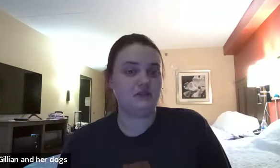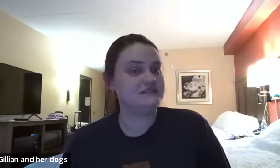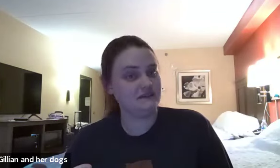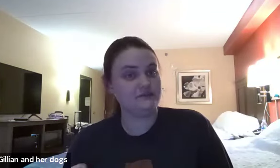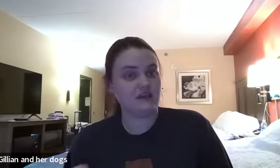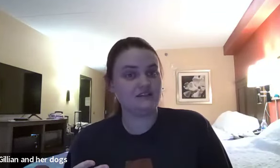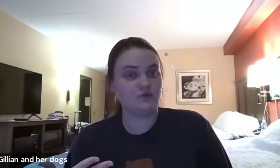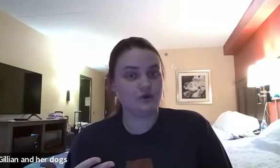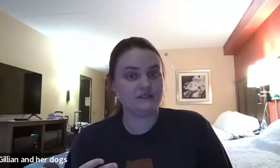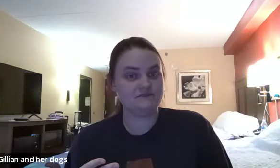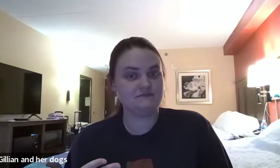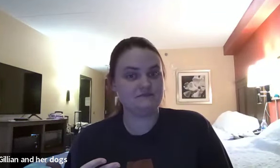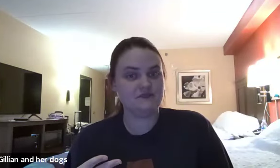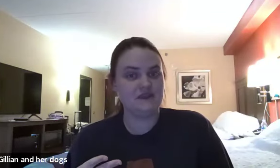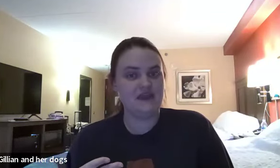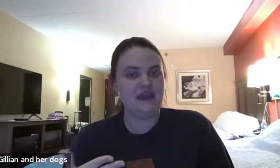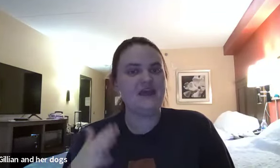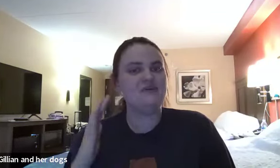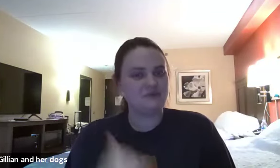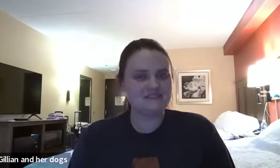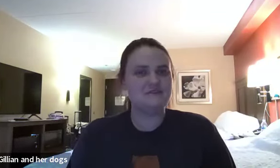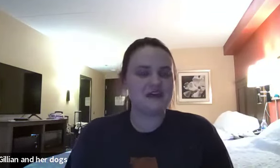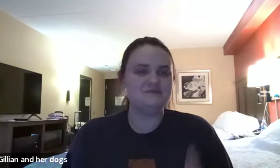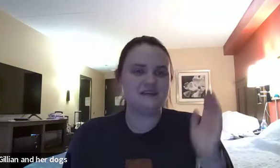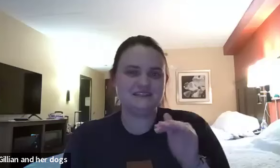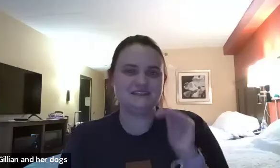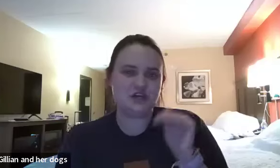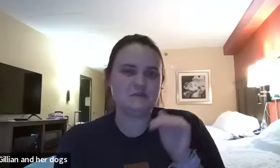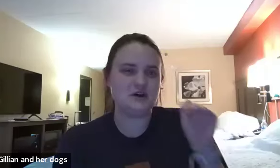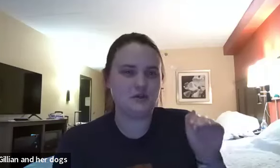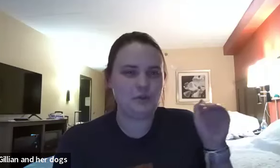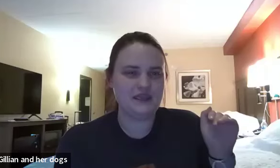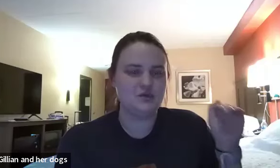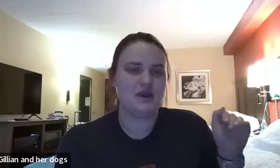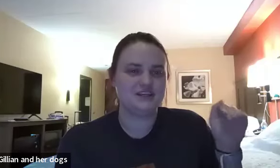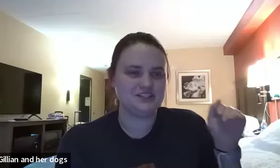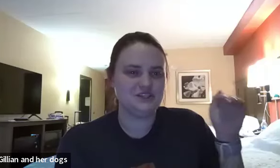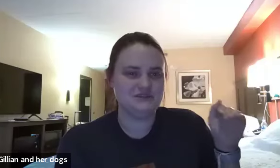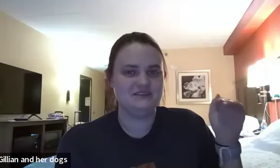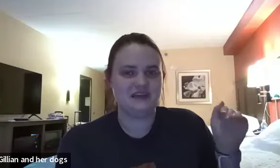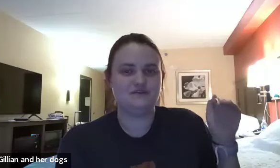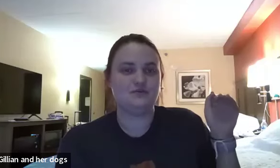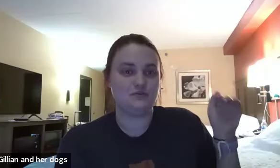8+ different signs for it. And the reason for that is because it determines on the way you're actually using the sign for